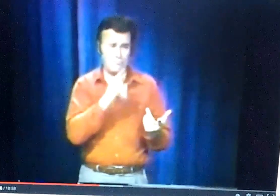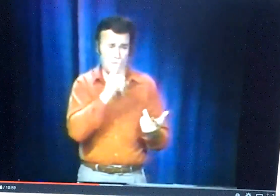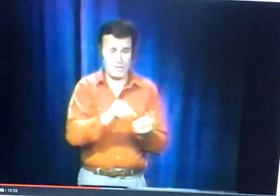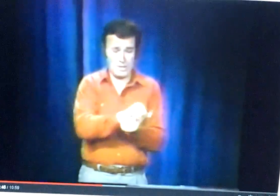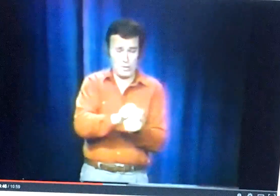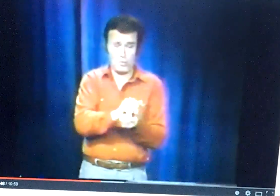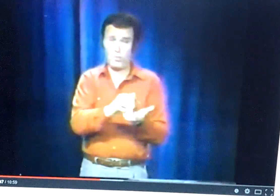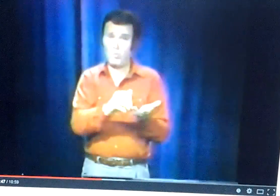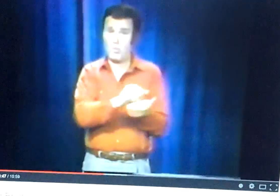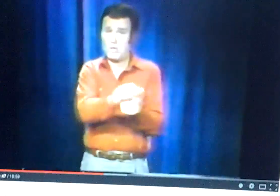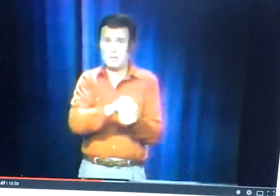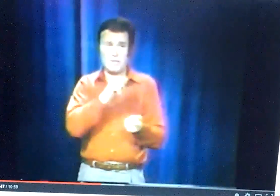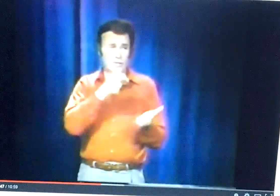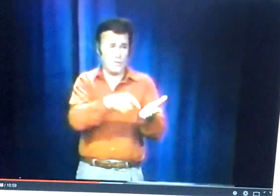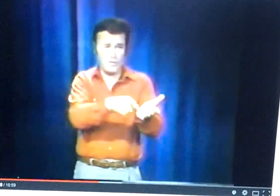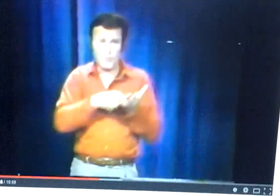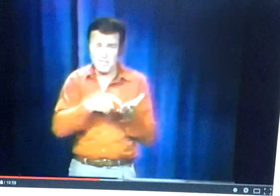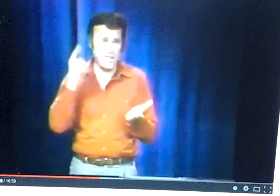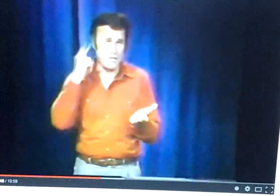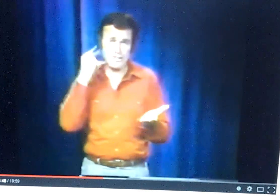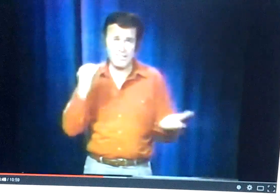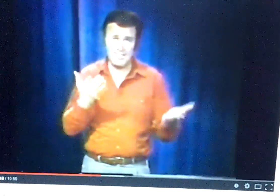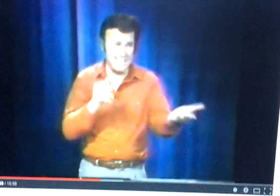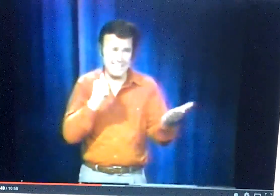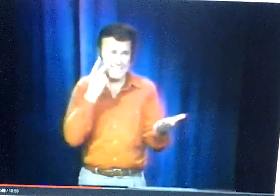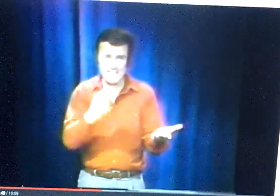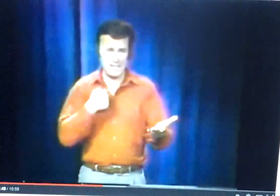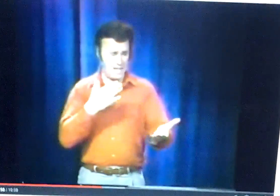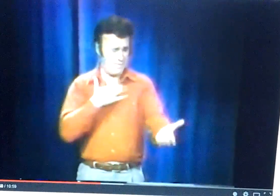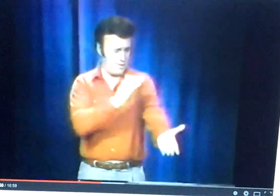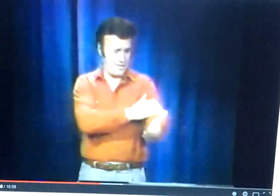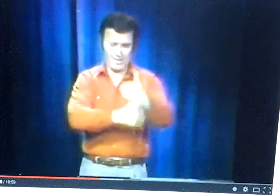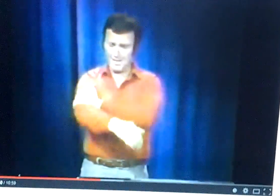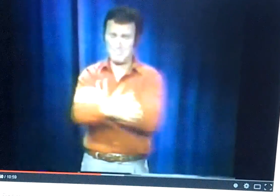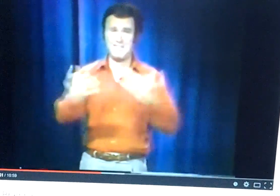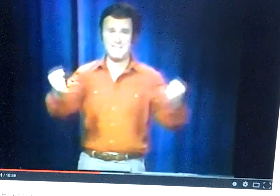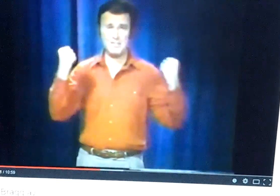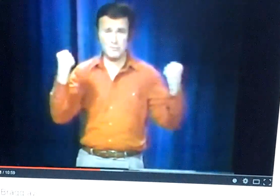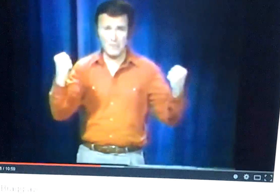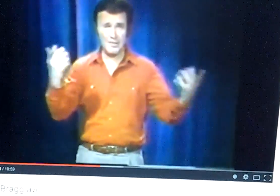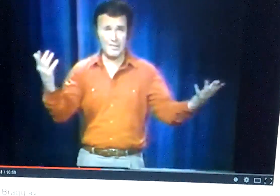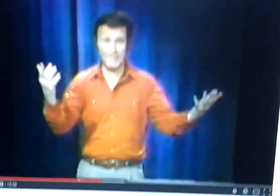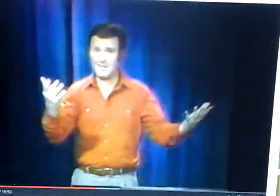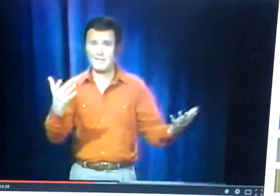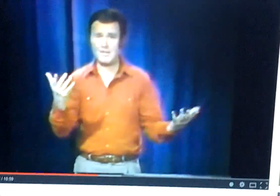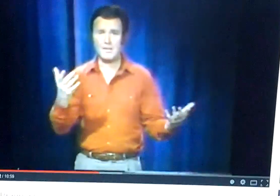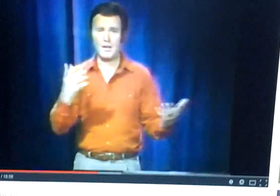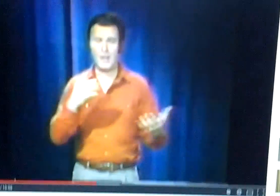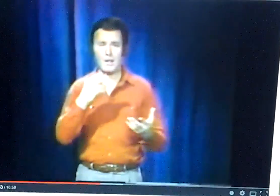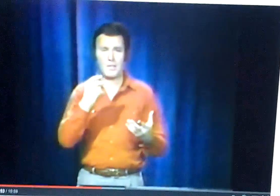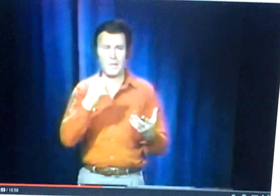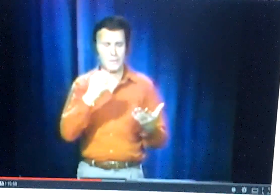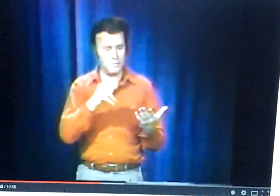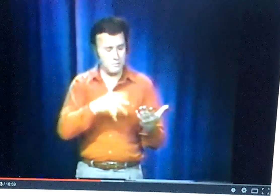I told him, "I need work. I'm here to apply for the dishwasher position. I'm strong. I can do